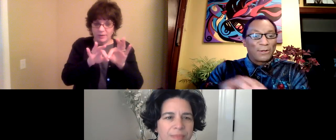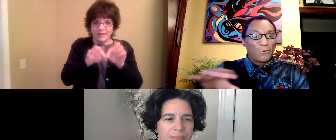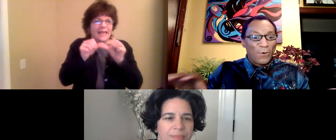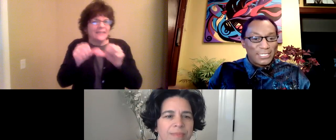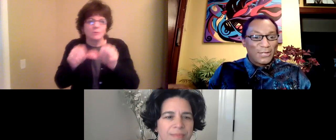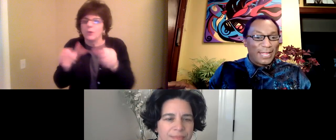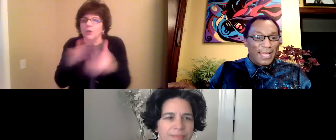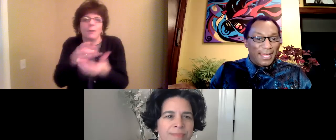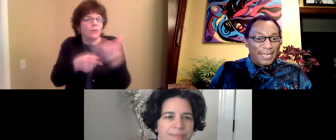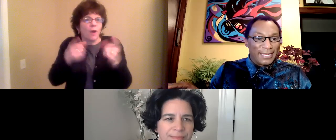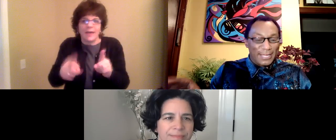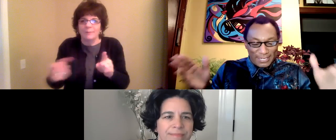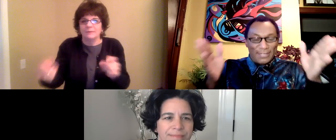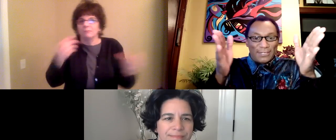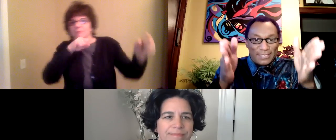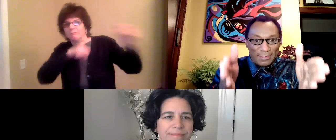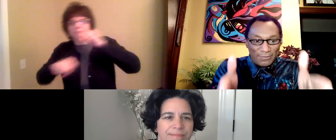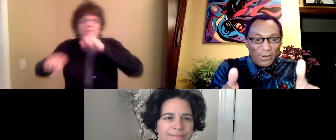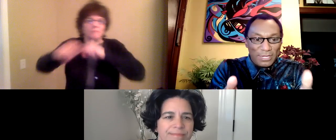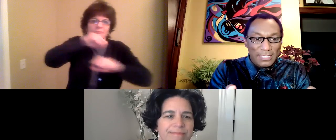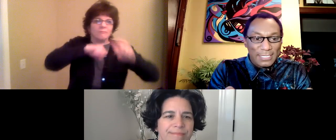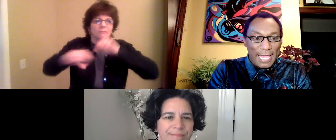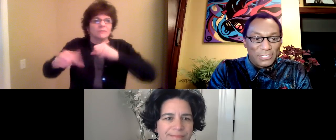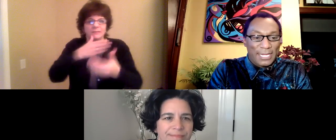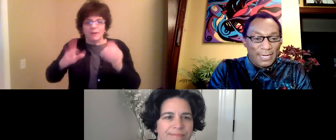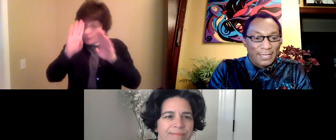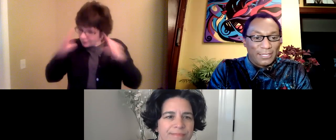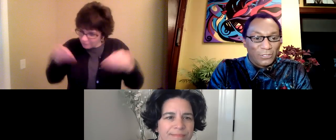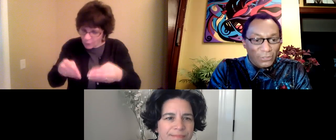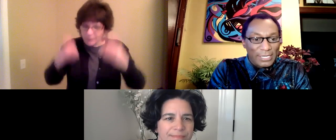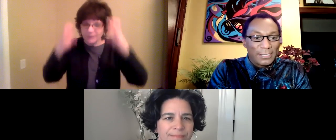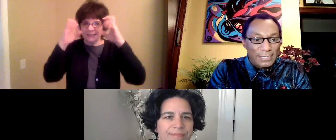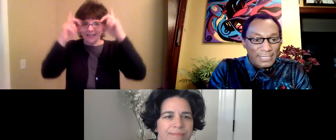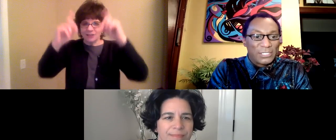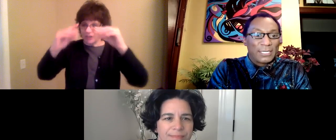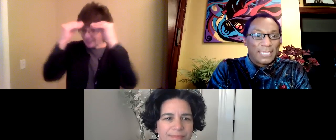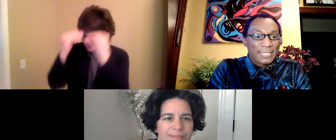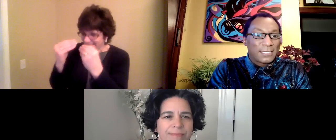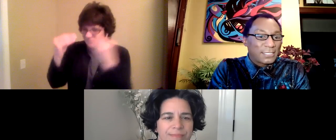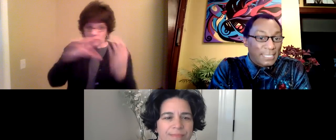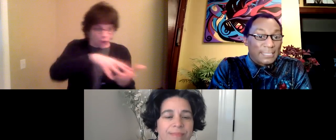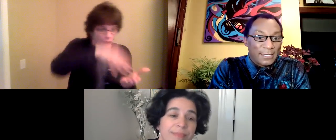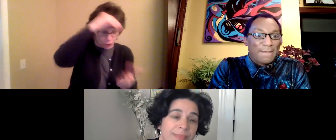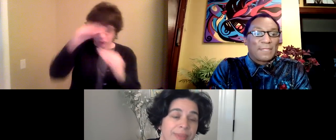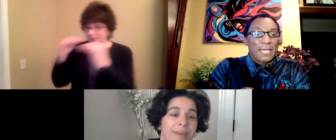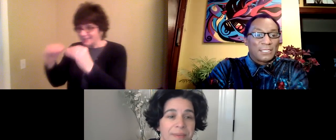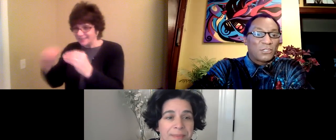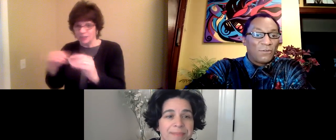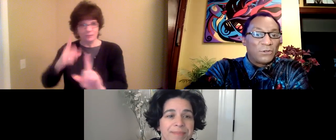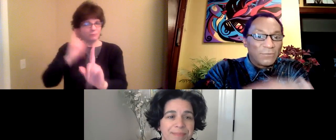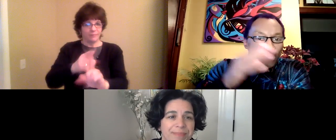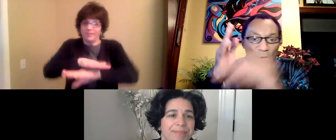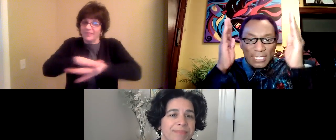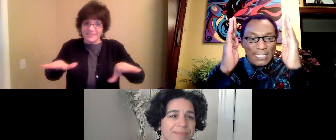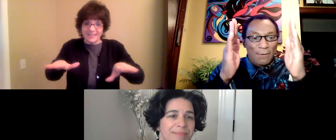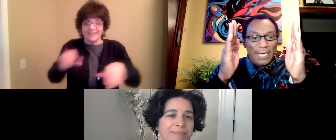No matter what's going on, the focus is educating, learning, teaching, that's it. And so